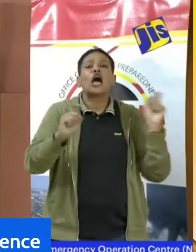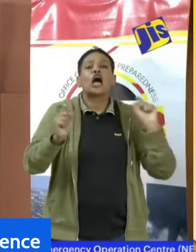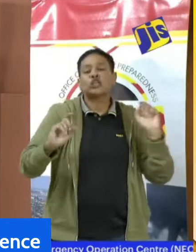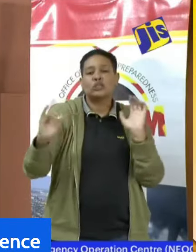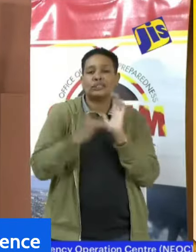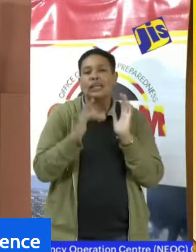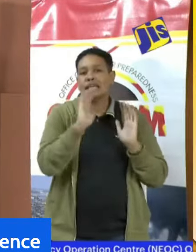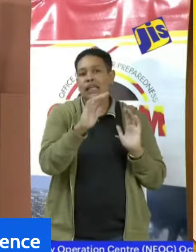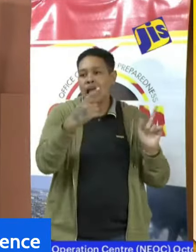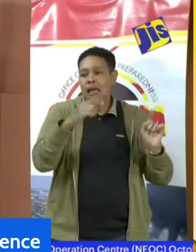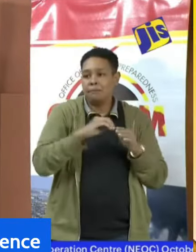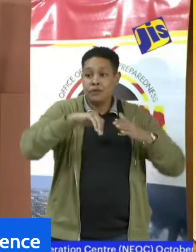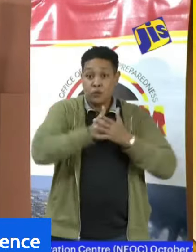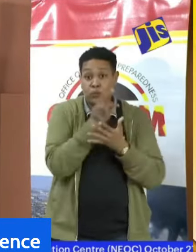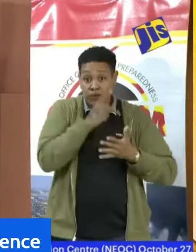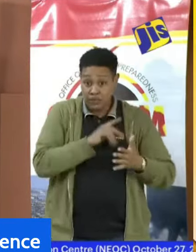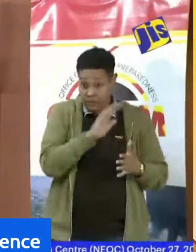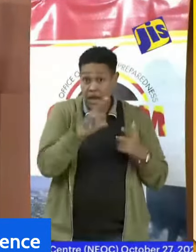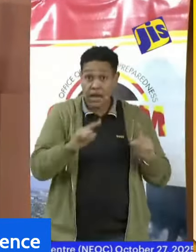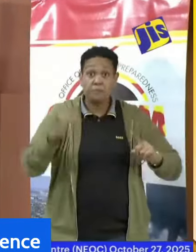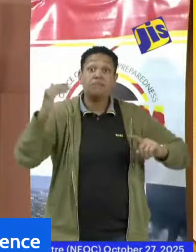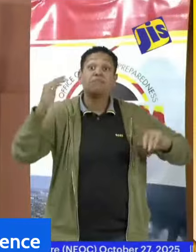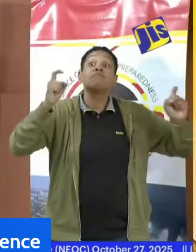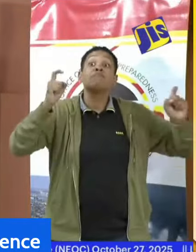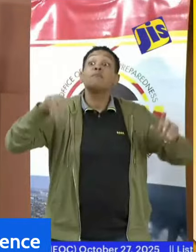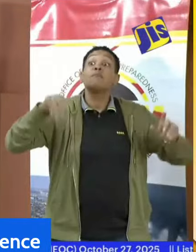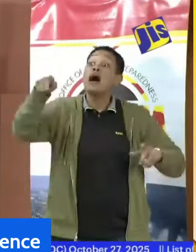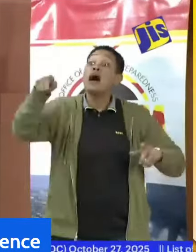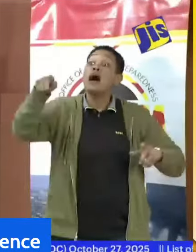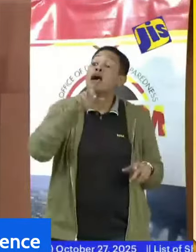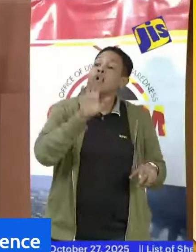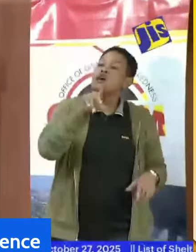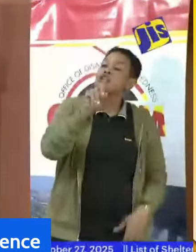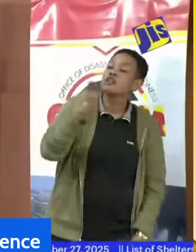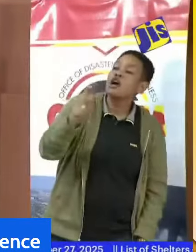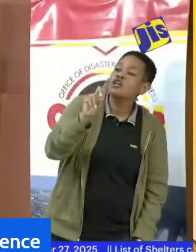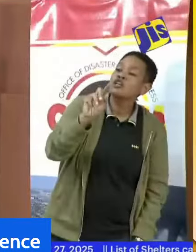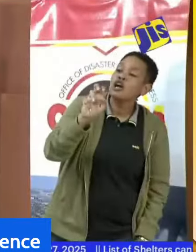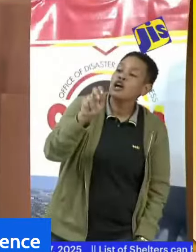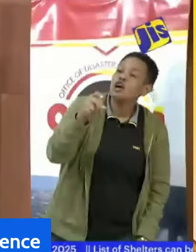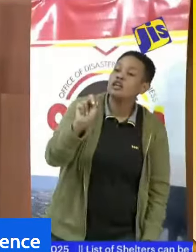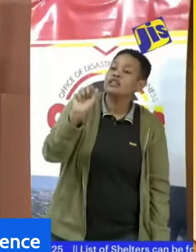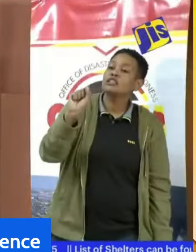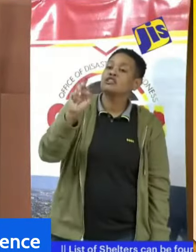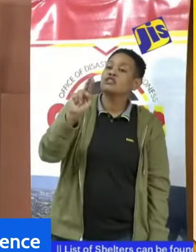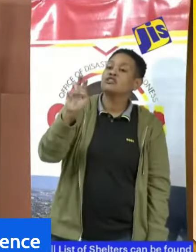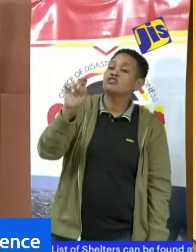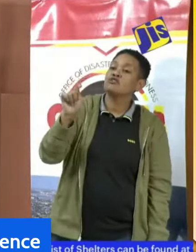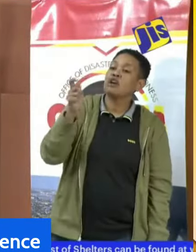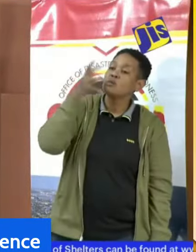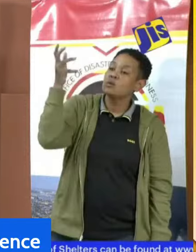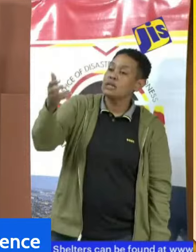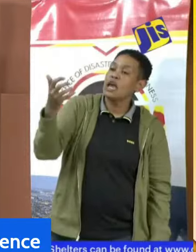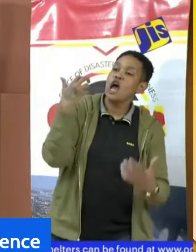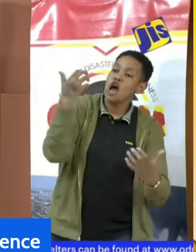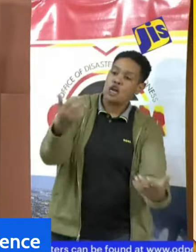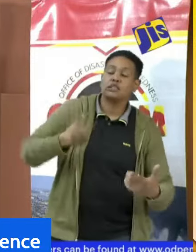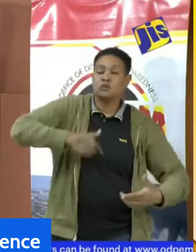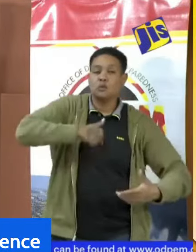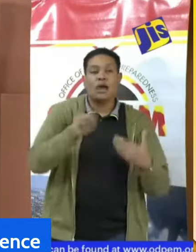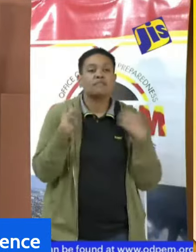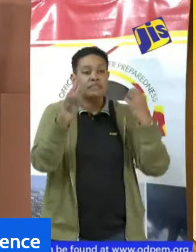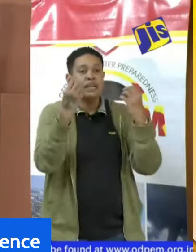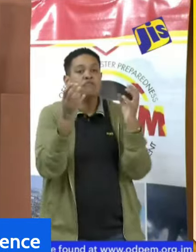center in New Kingston, headed by Dr. Dawkins Wright, who is here in the audience. We have had